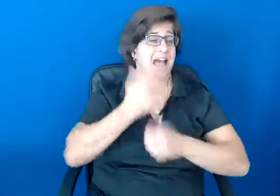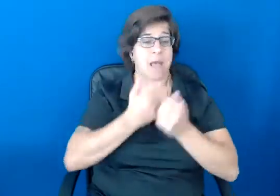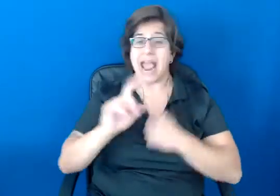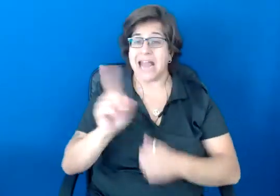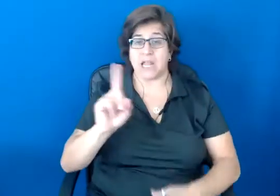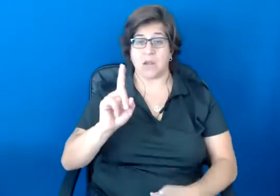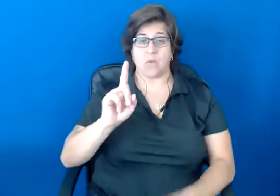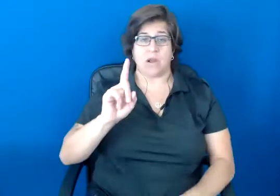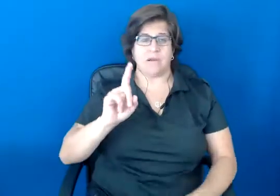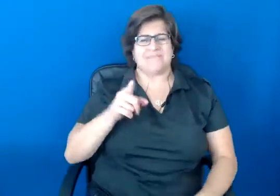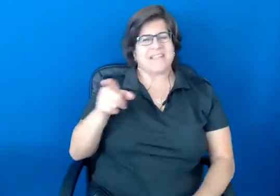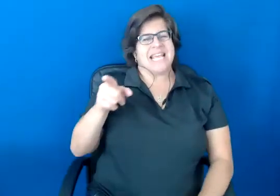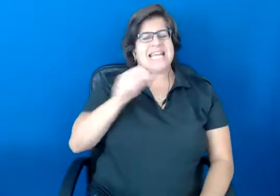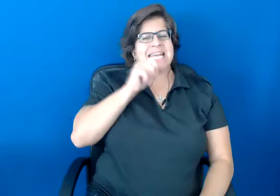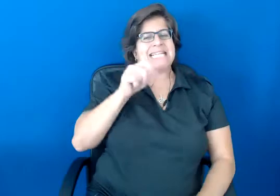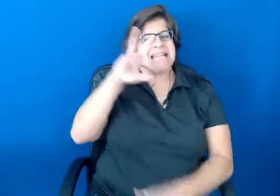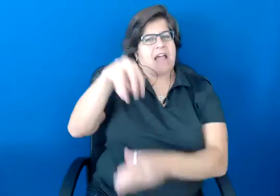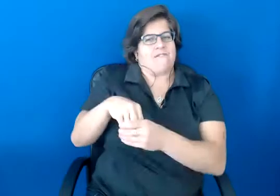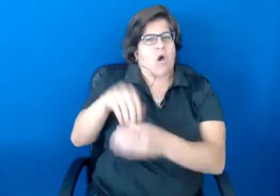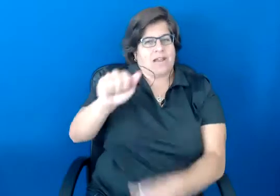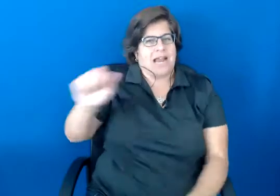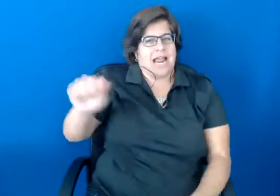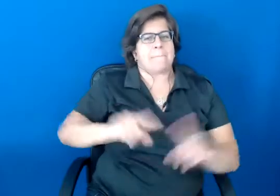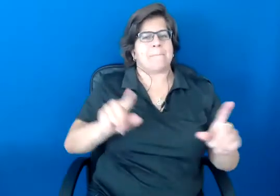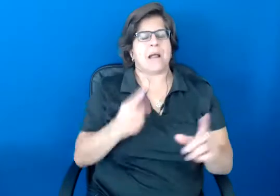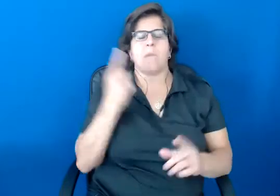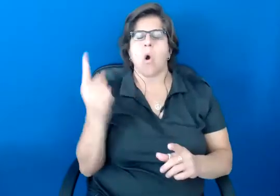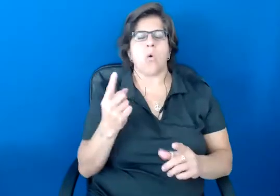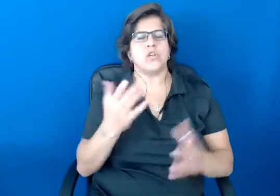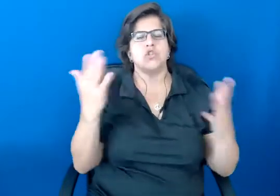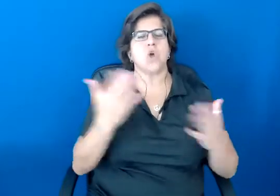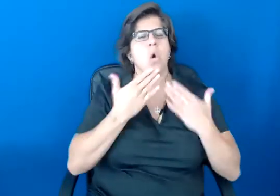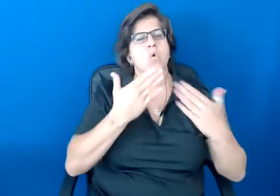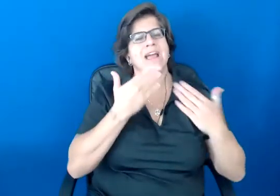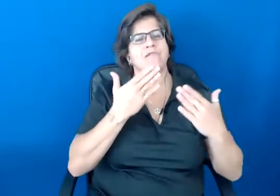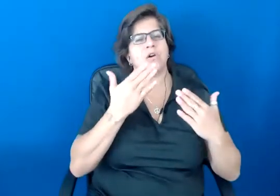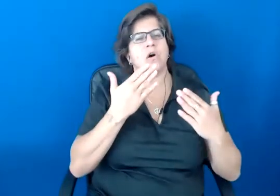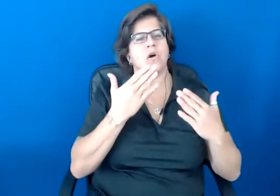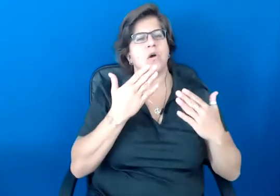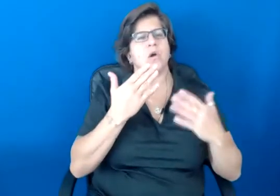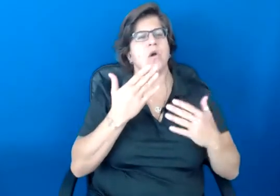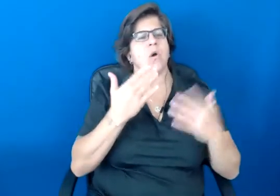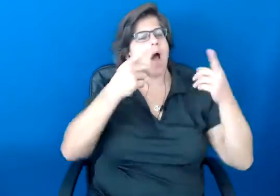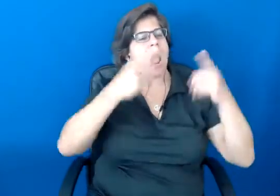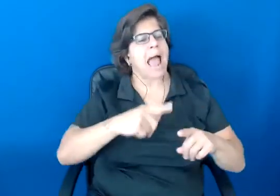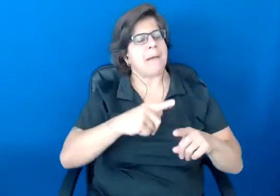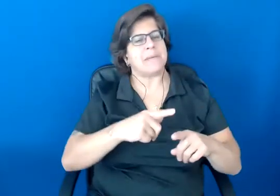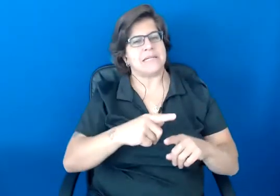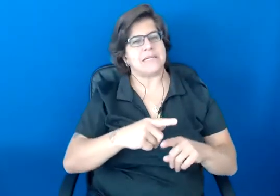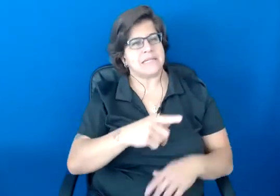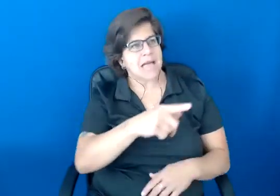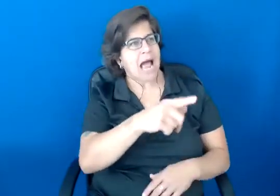anywhere. He's not in AA, but I am so grateful when I'm anywhere that